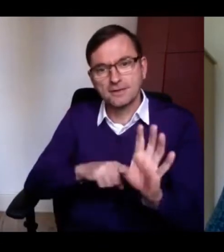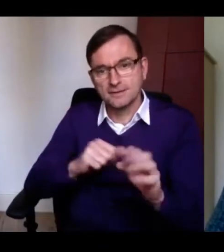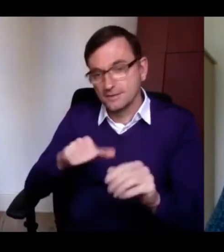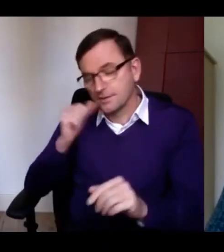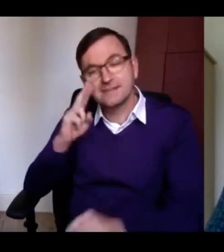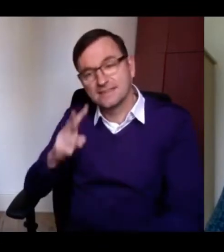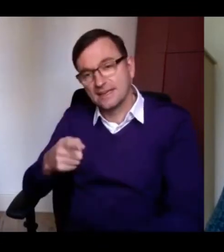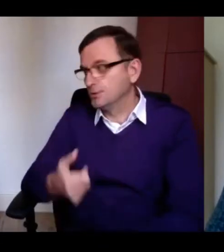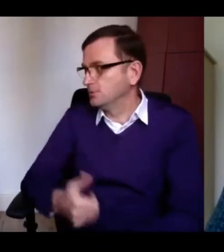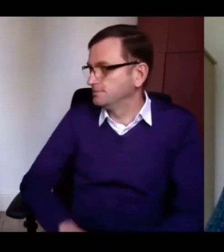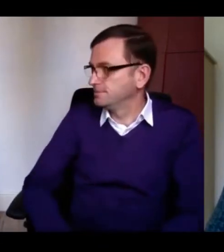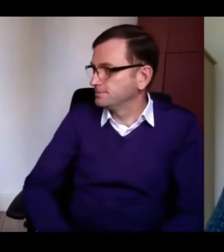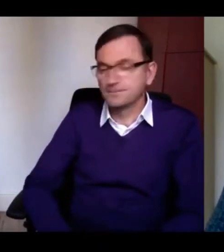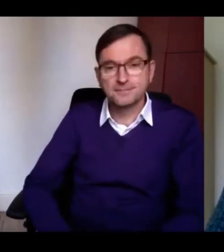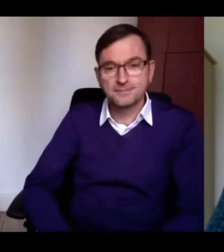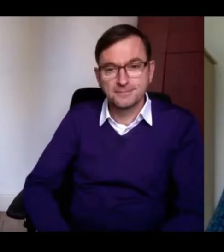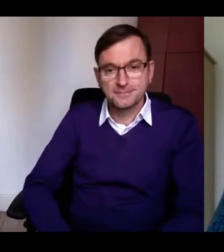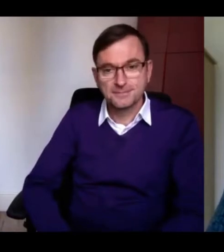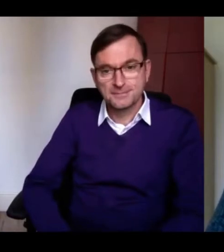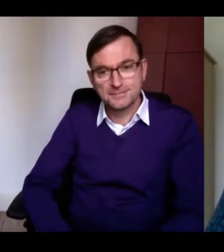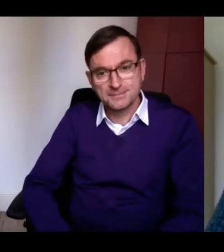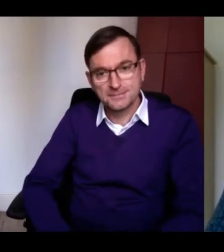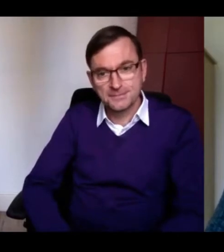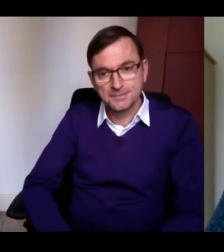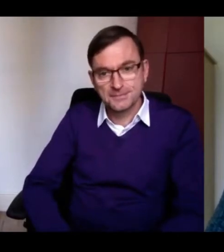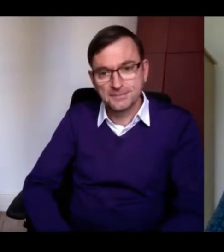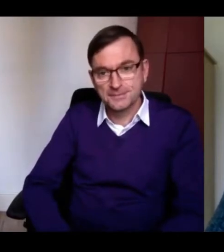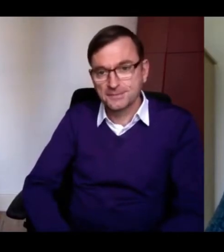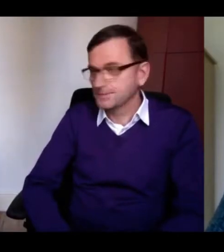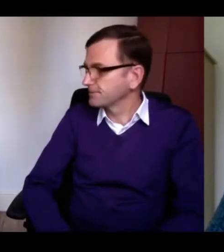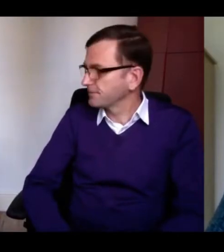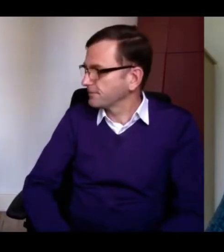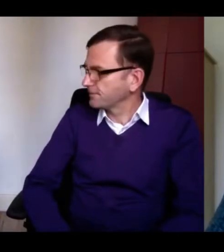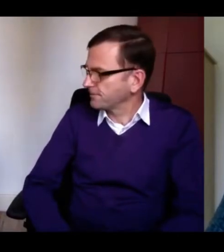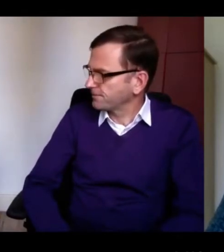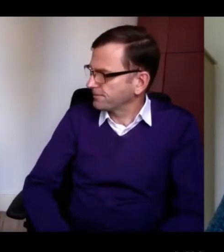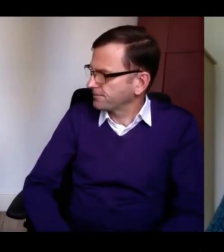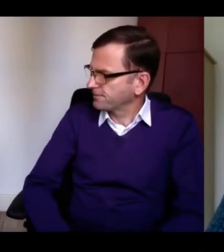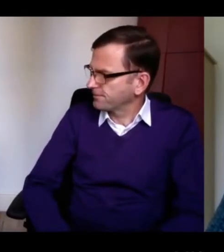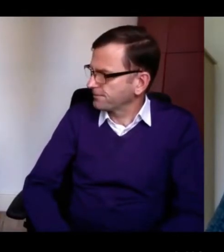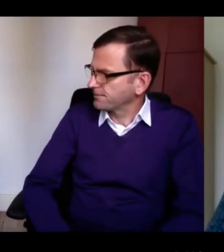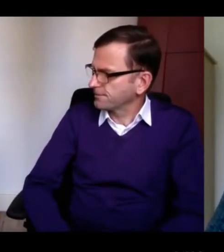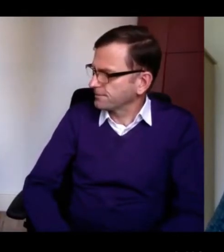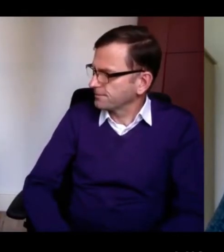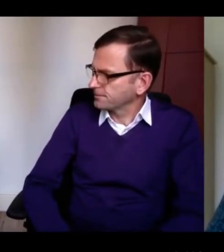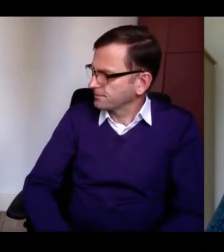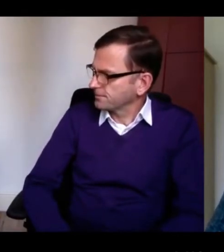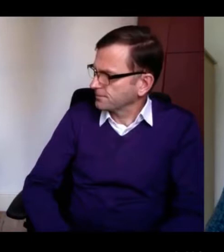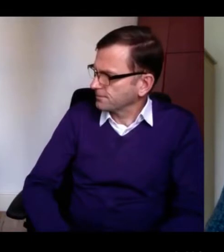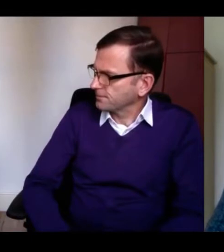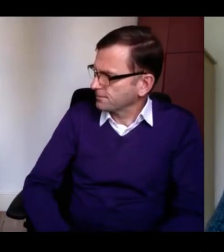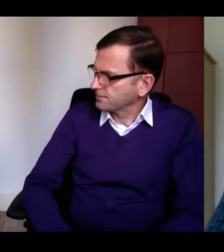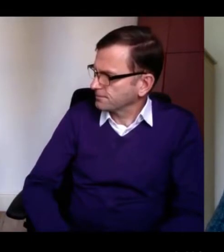Hello, Martin. It's nice to see you. Cool. Well, we're going to get to hear lots about you and your personal life and your